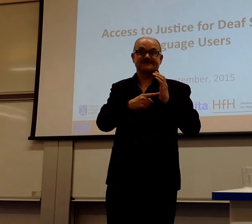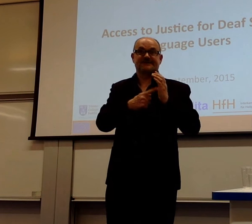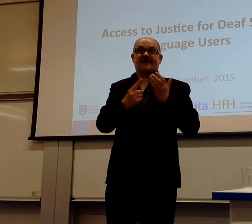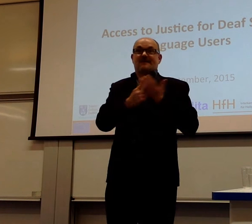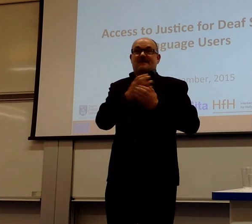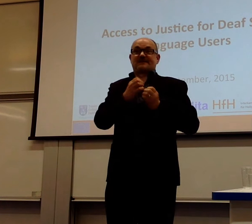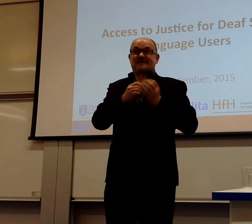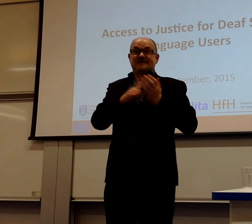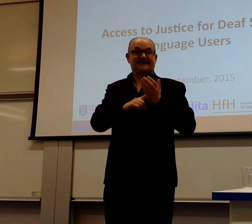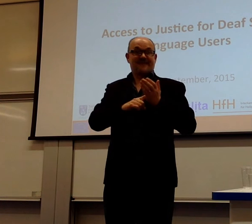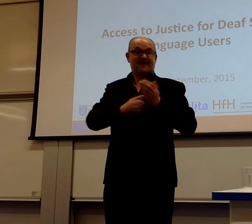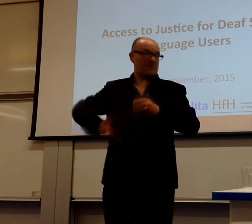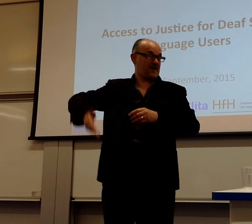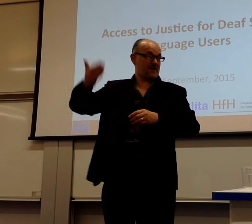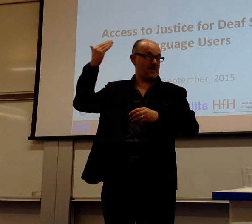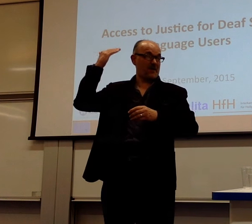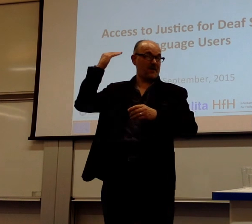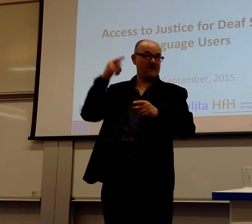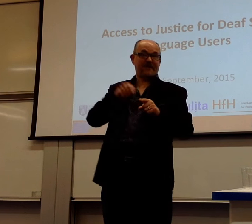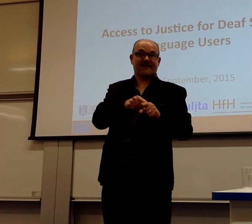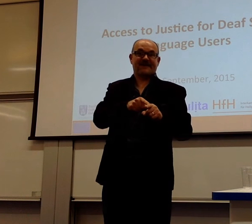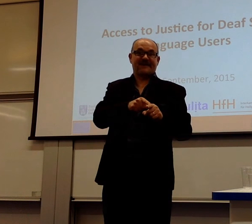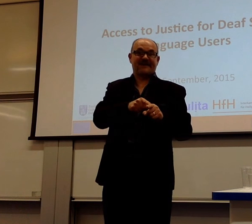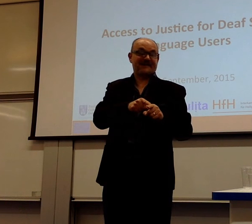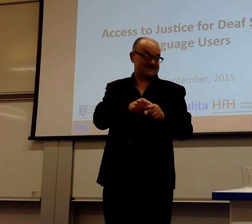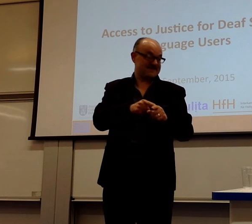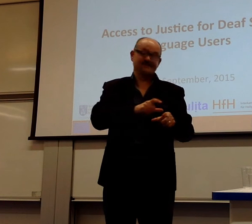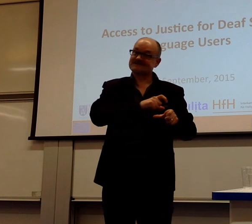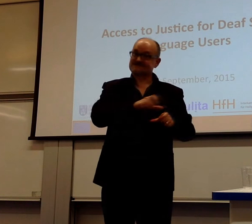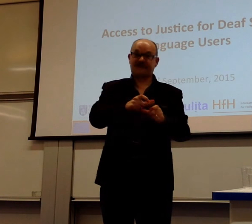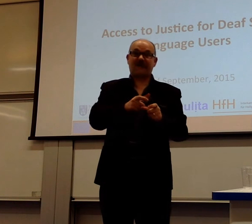So they had a communications project about DSL,